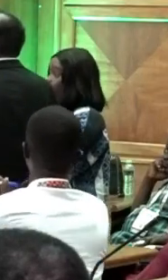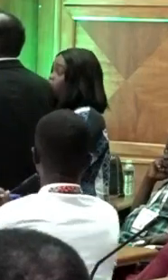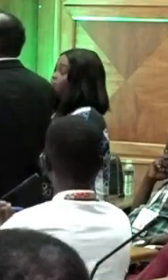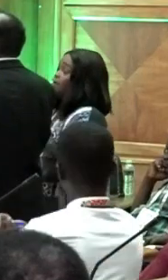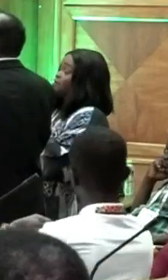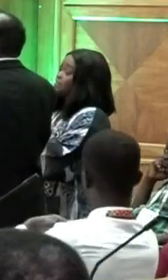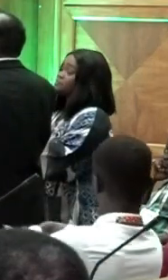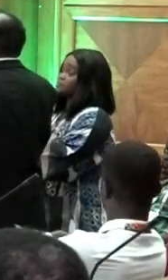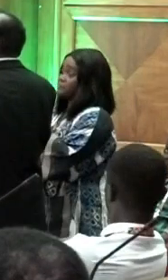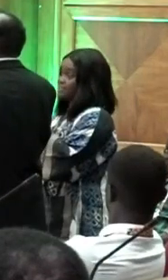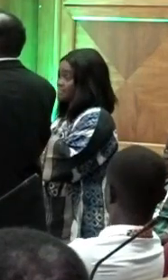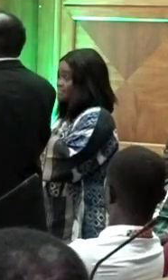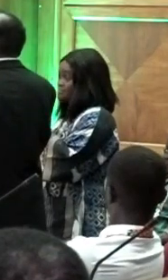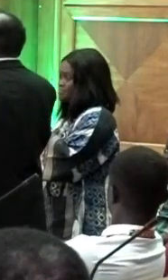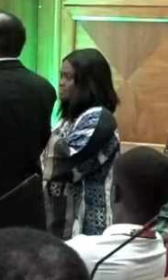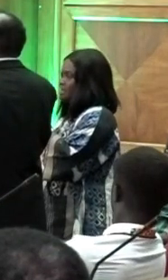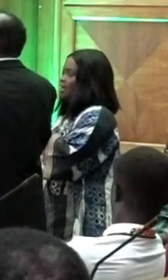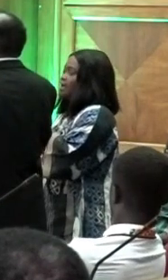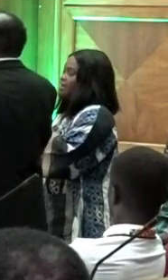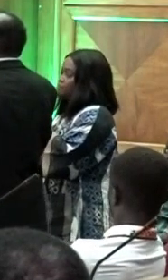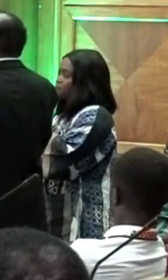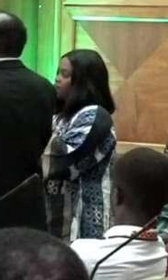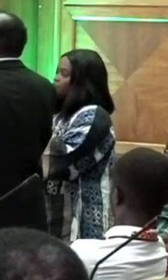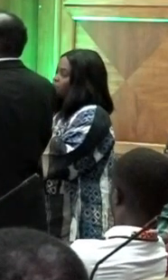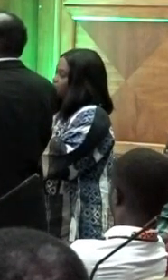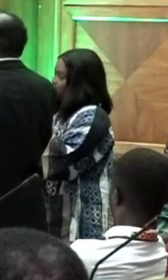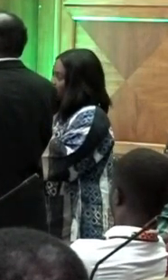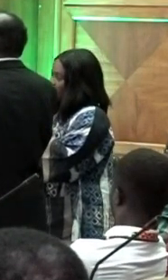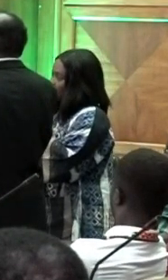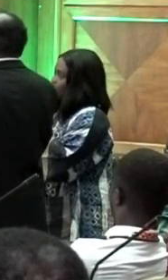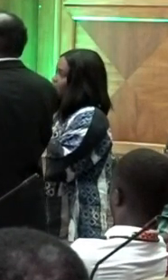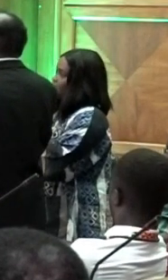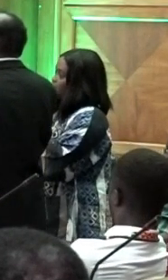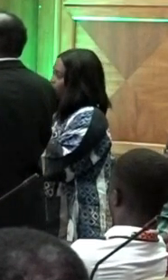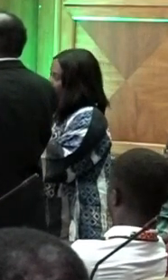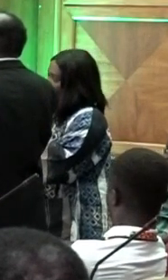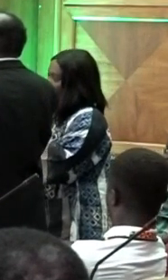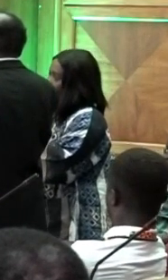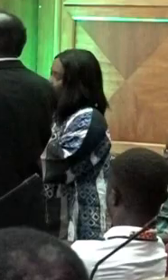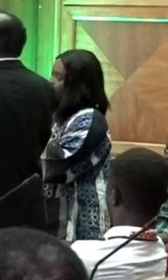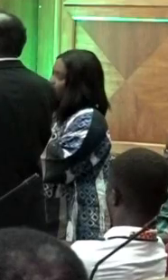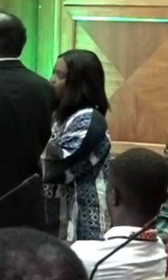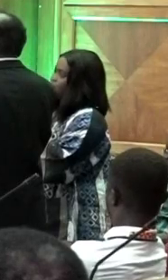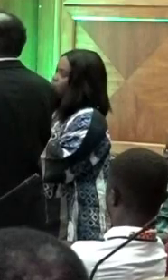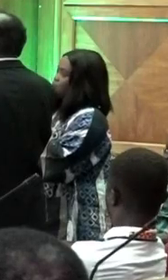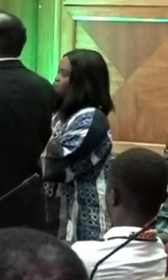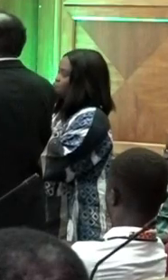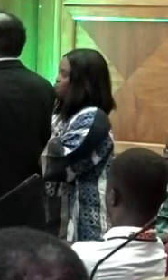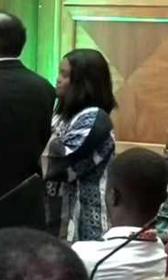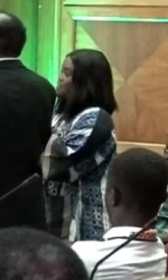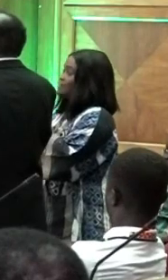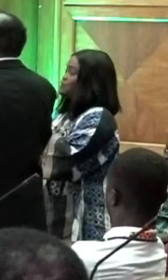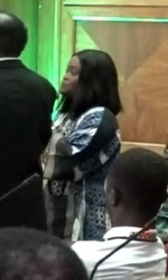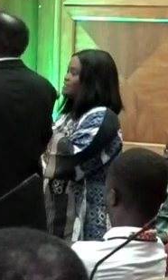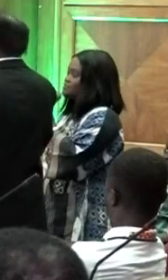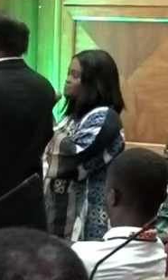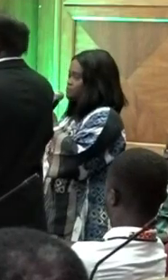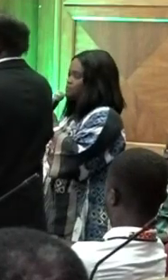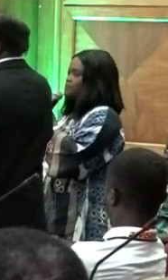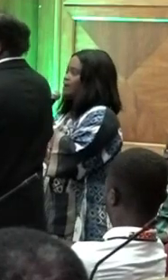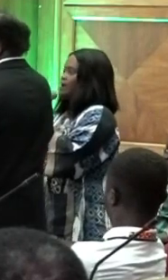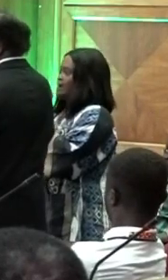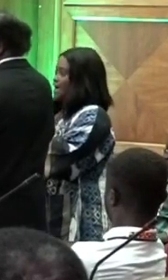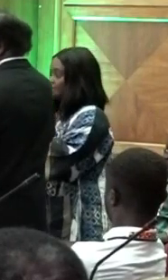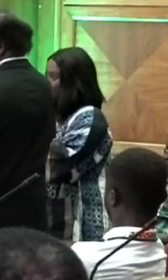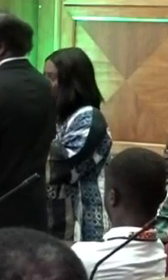us, but they are willing to provide the service. If we're able to start those, those conversations, whatever they are willing